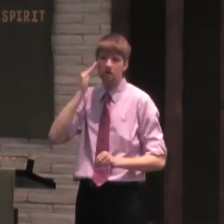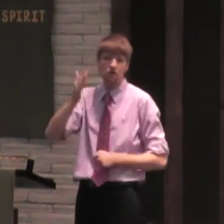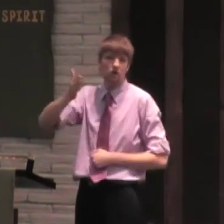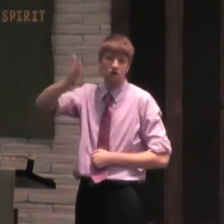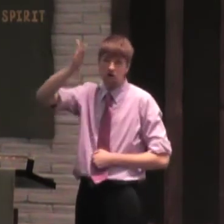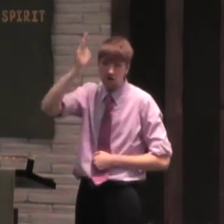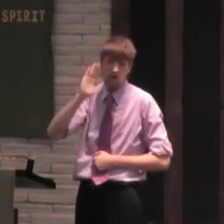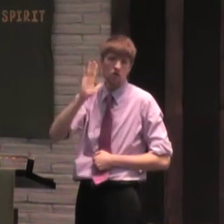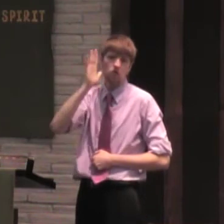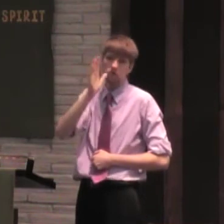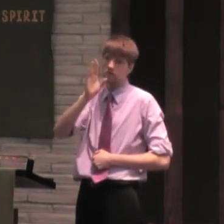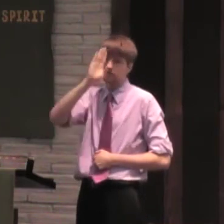I think